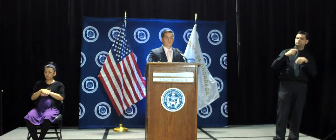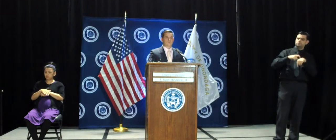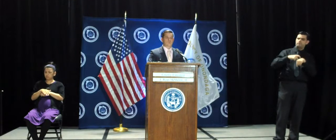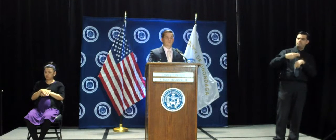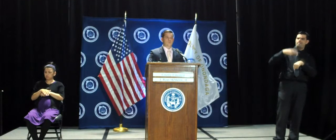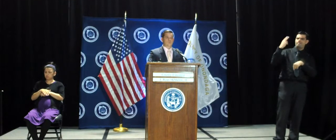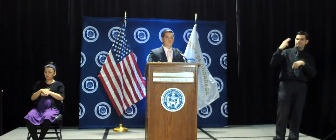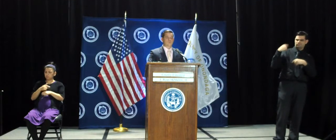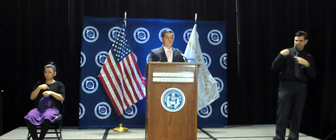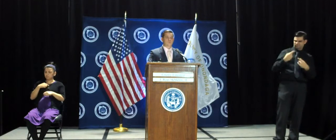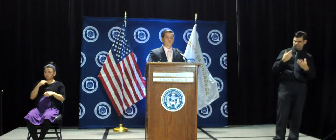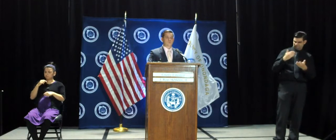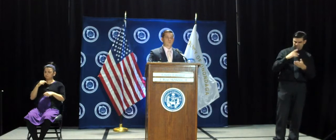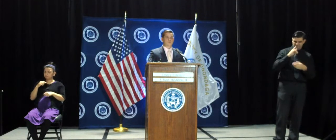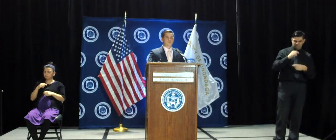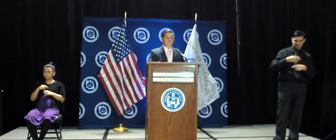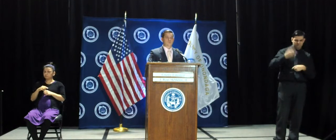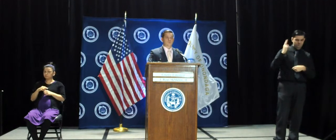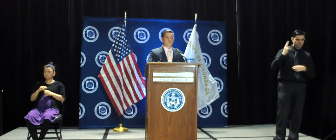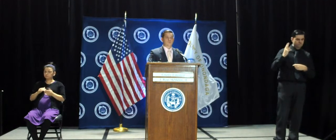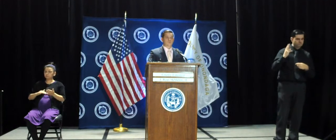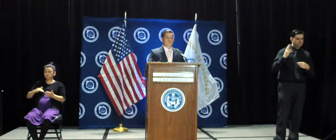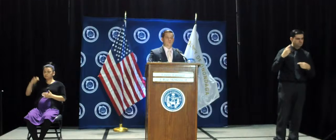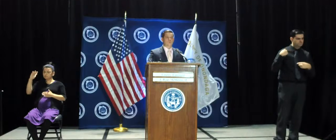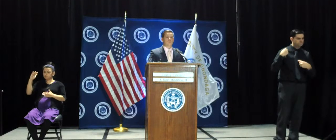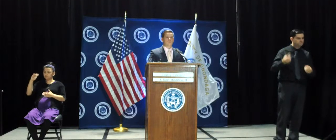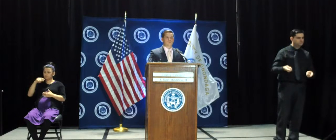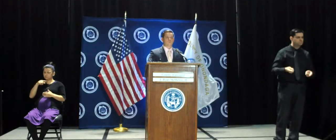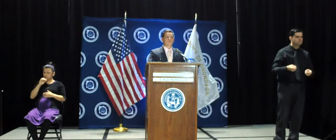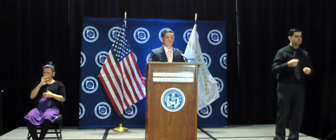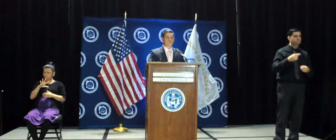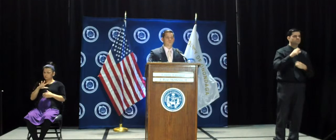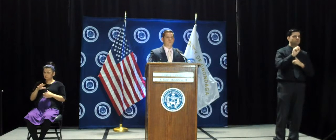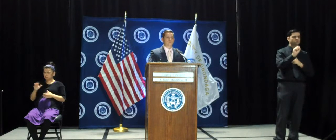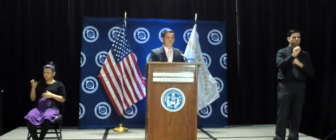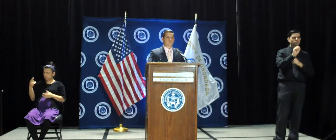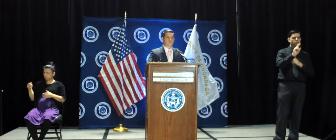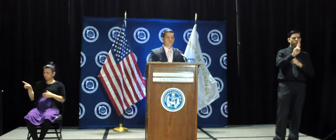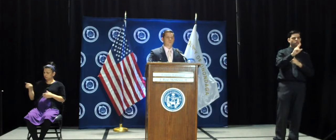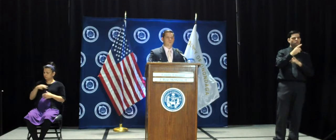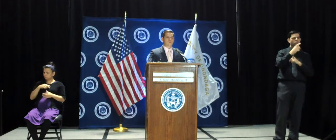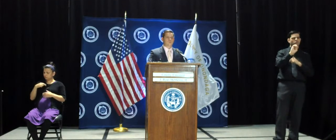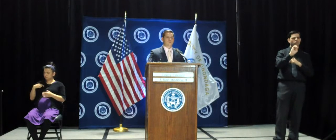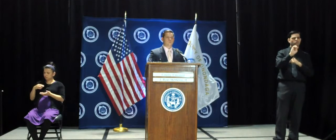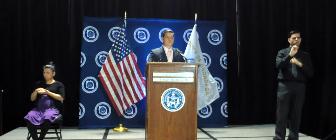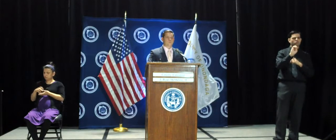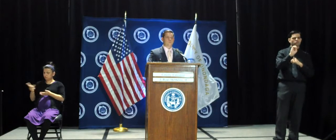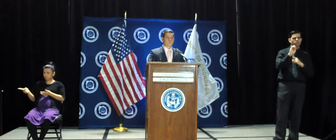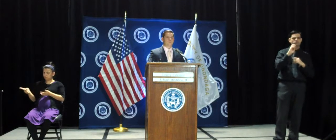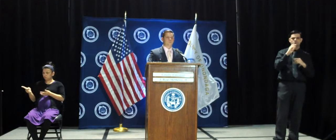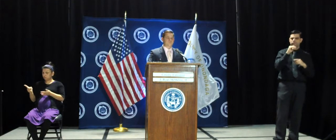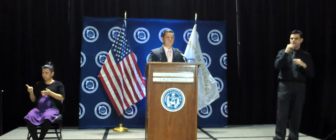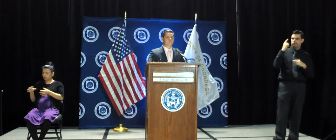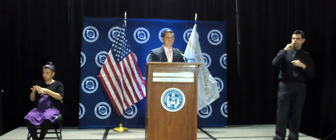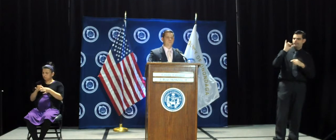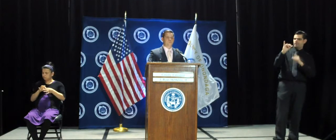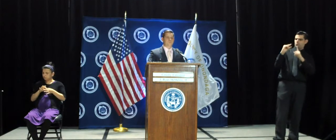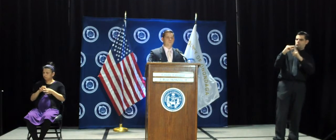in a while. Can you describe the conversations you're having with the hospitals now about preparing for more patients